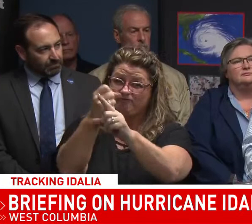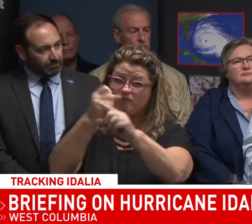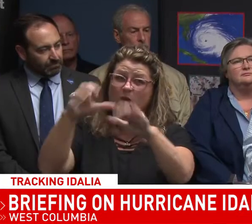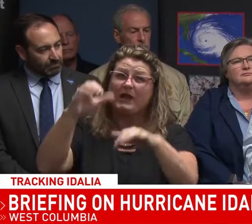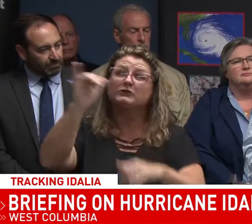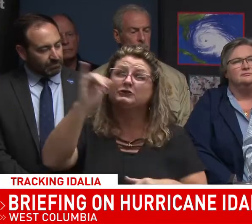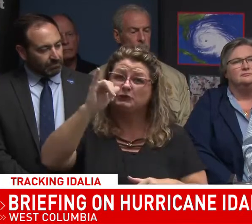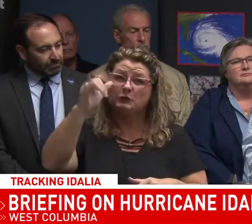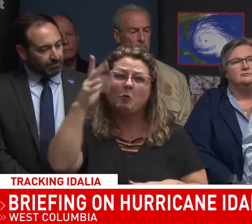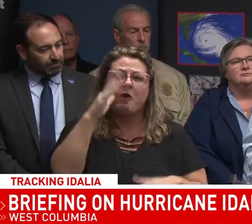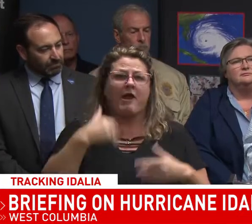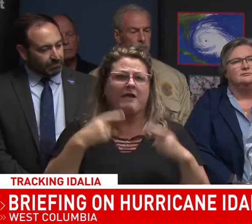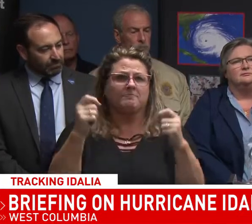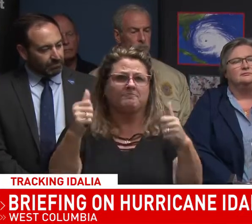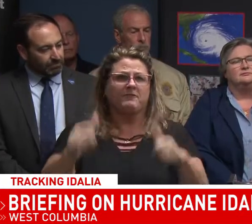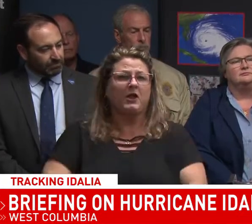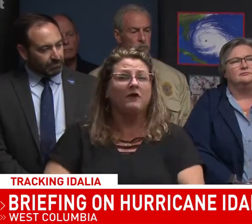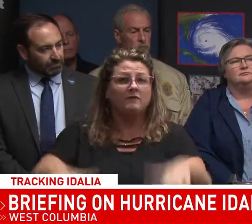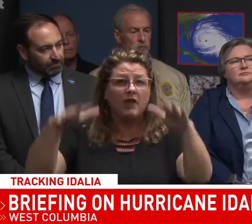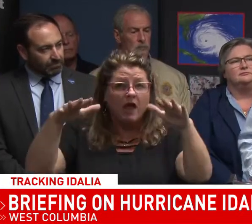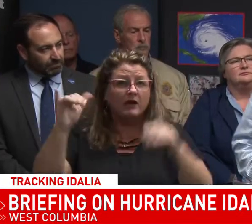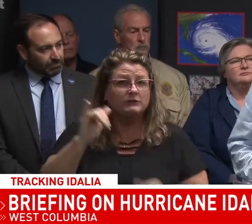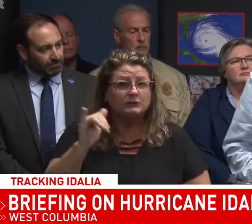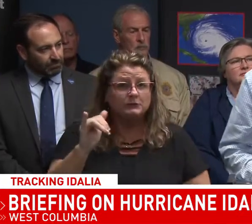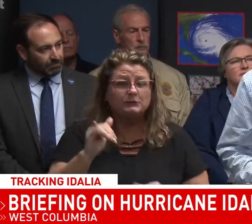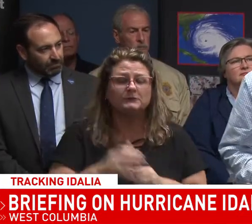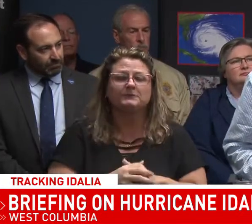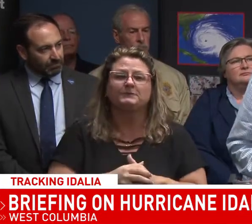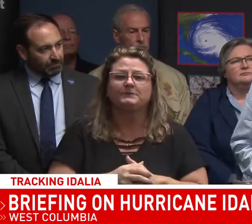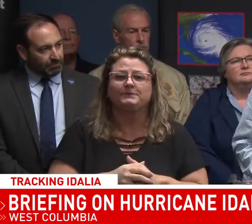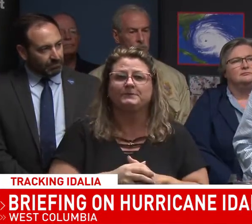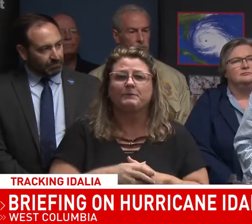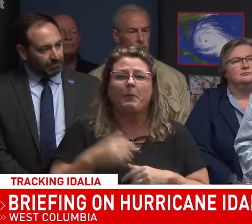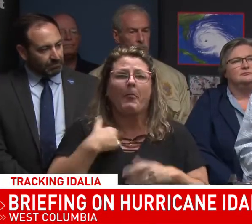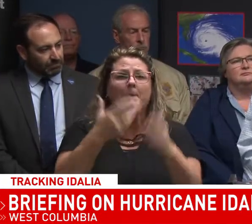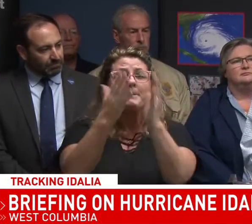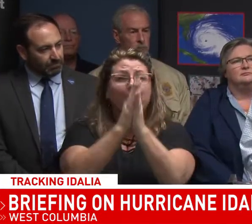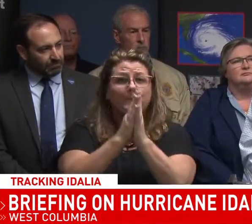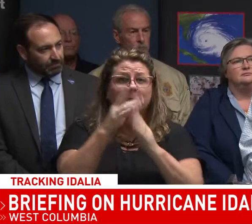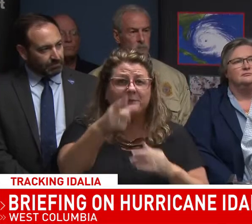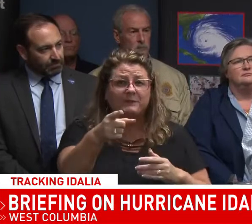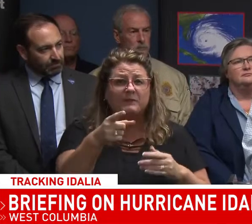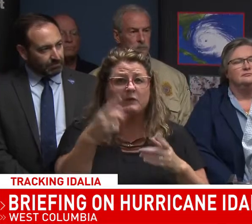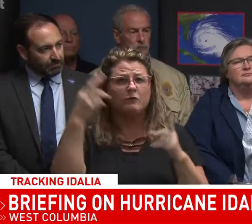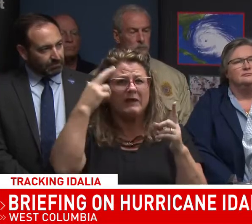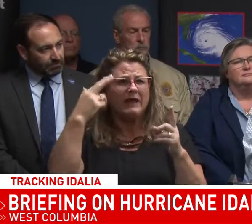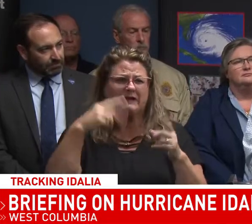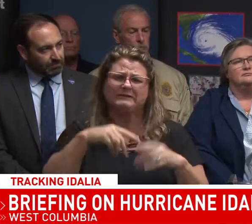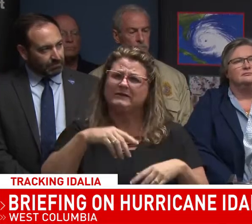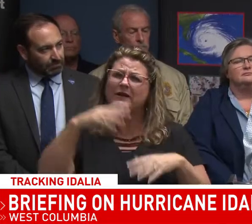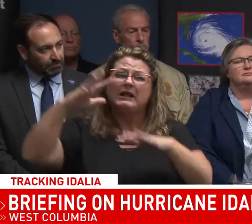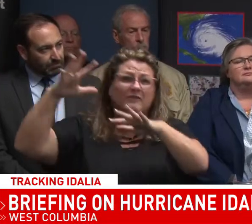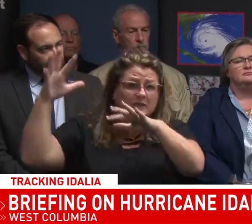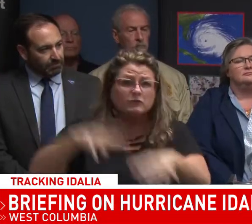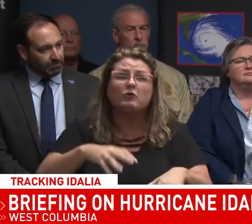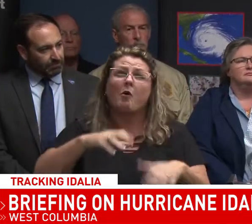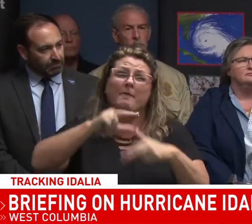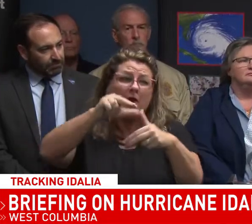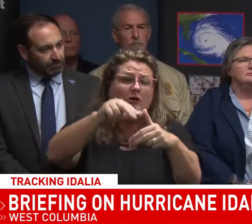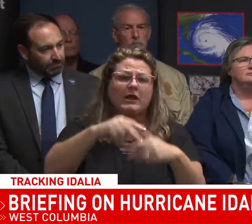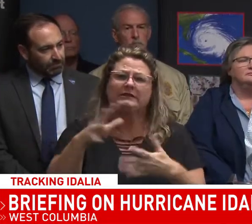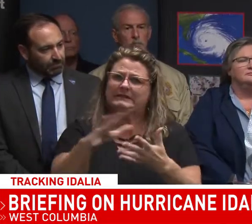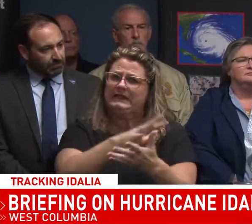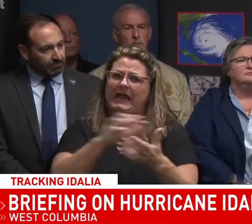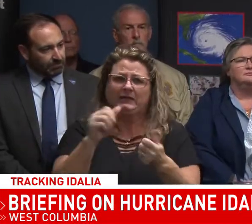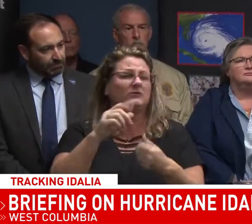flash flooding. And we again ask everybody to realize that these storms are dangerous. There'll be